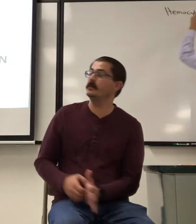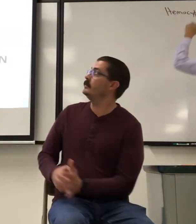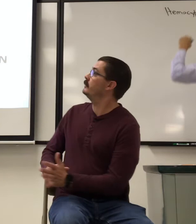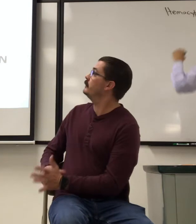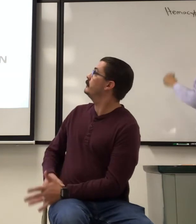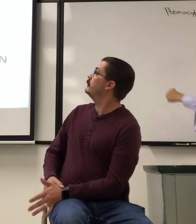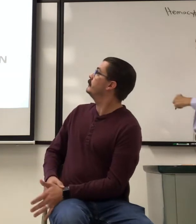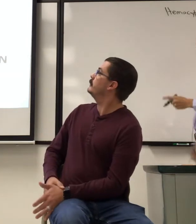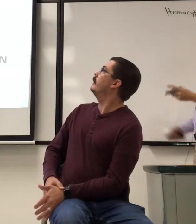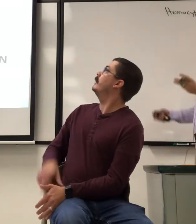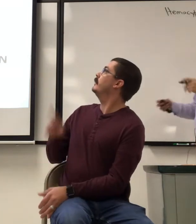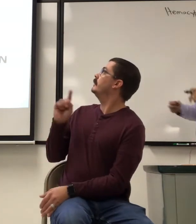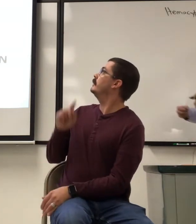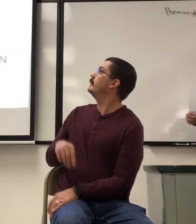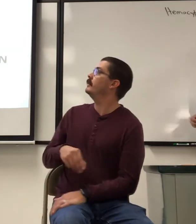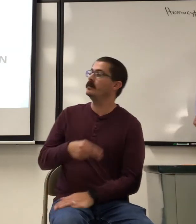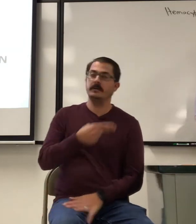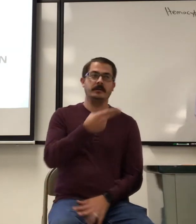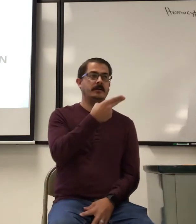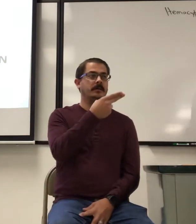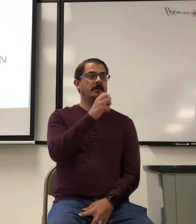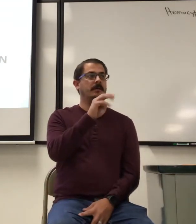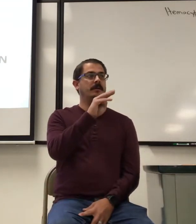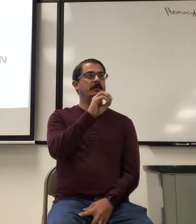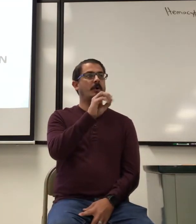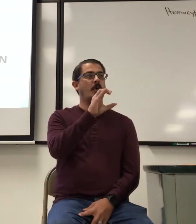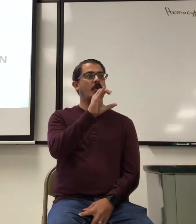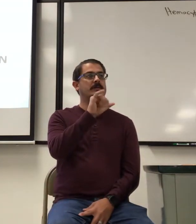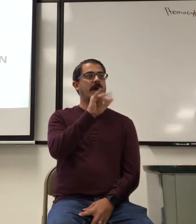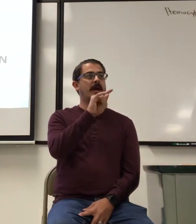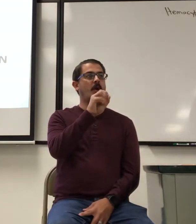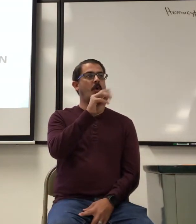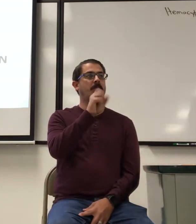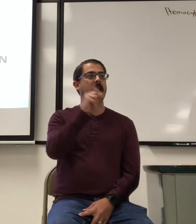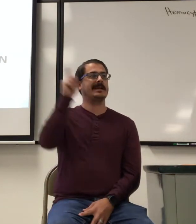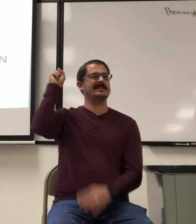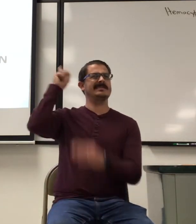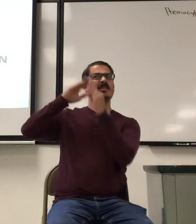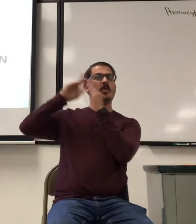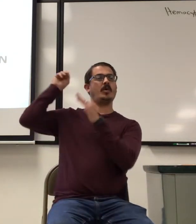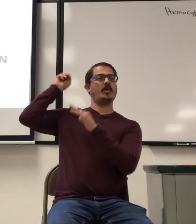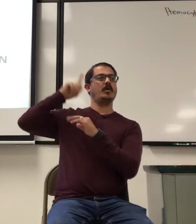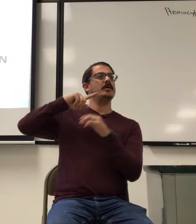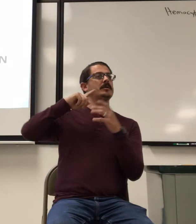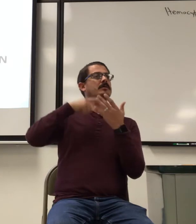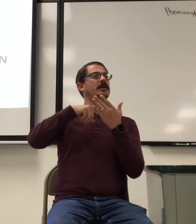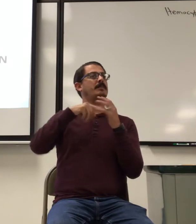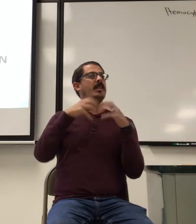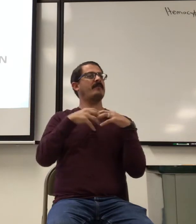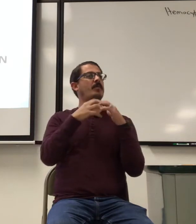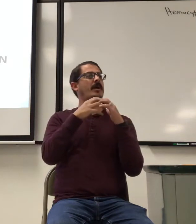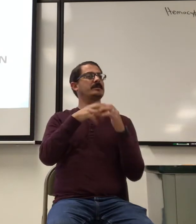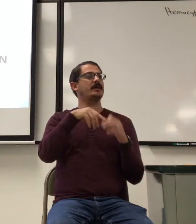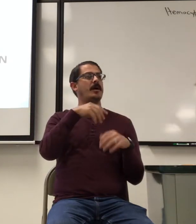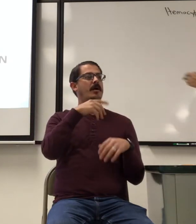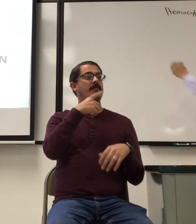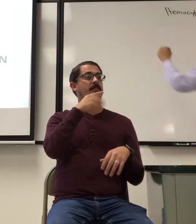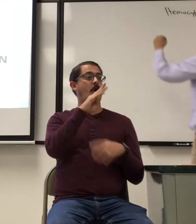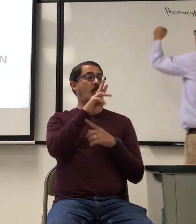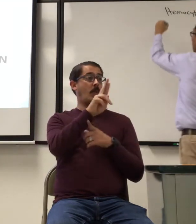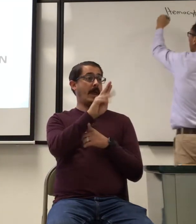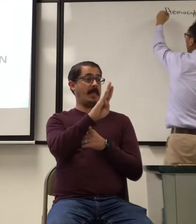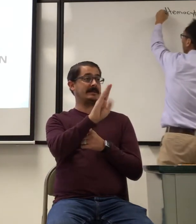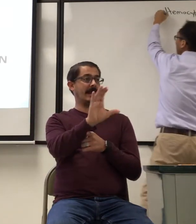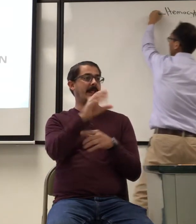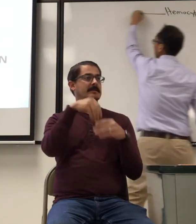What we're talking about here is, well, let me remind you what we talked about before. We talked about the formation of red blood cells in the bone marrow. We talked about